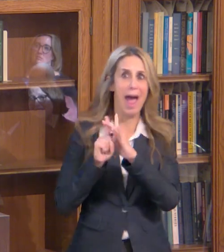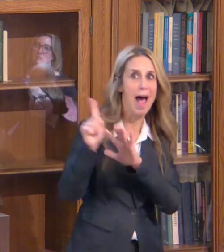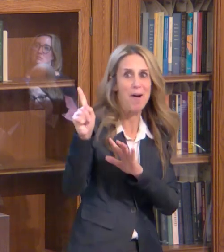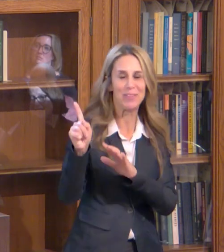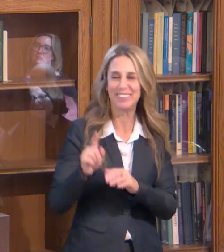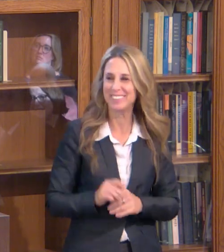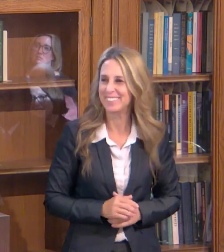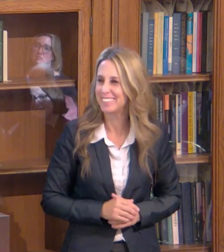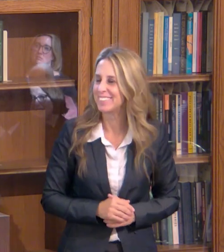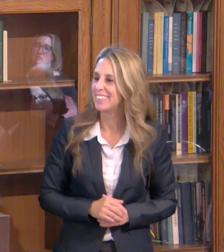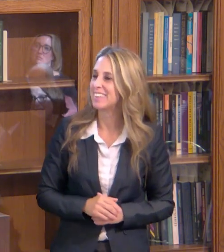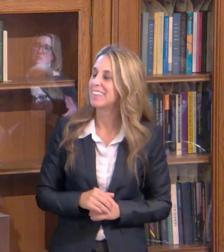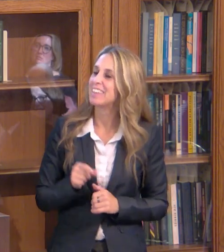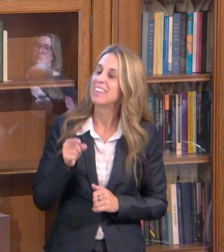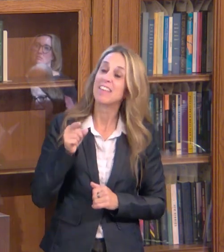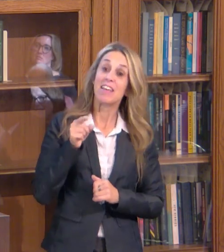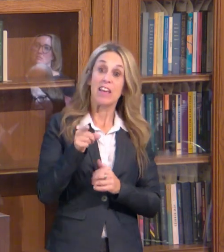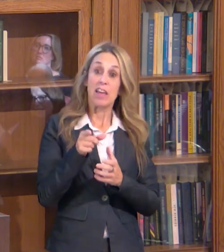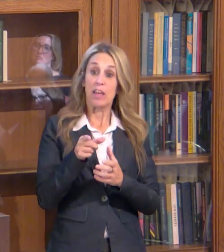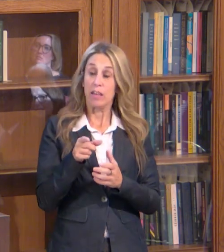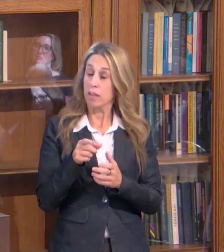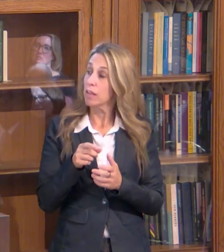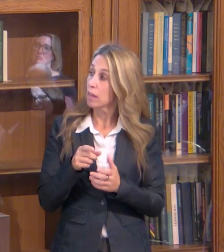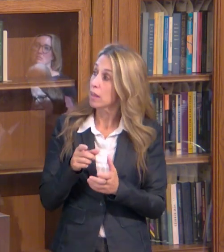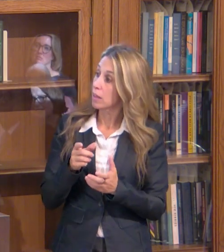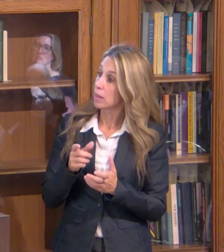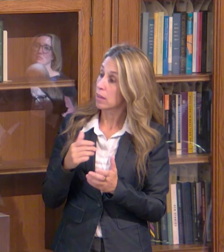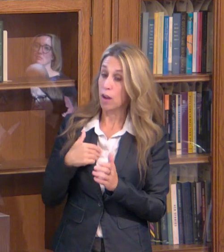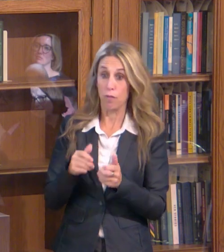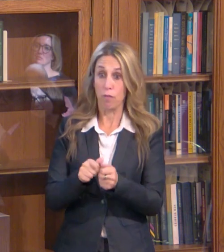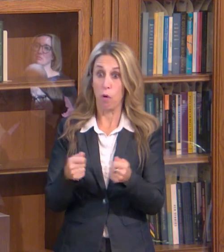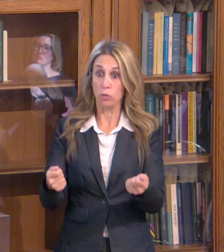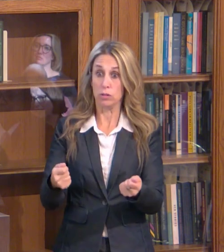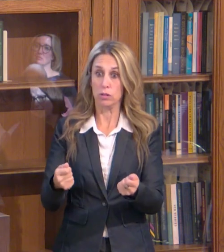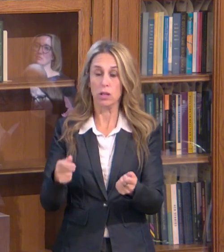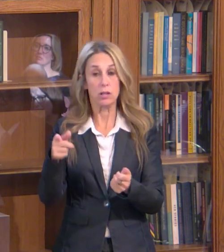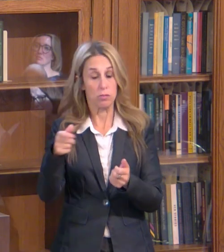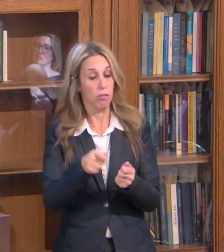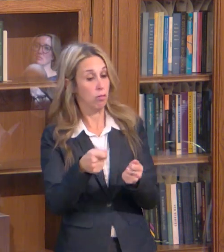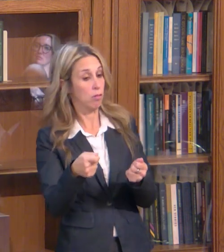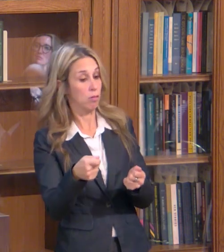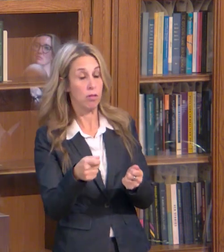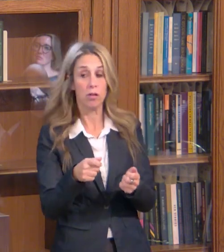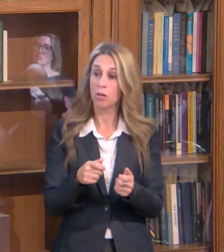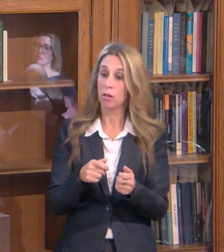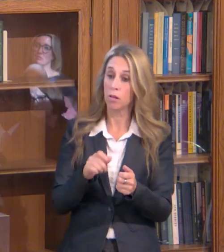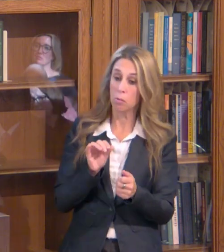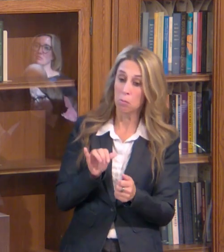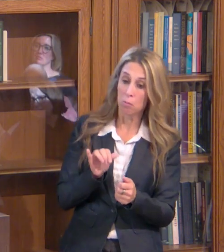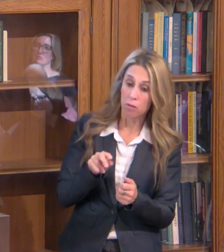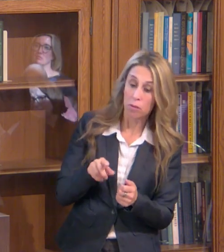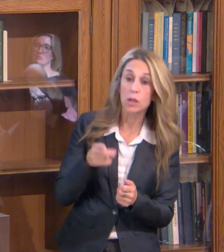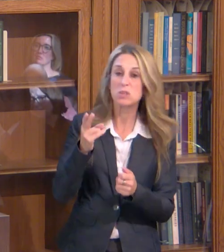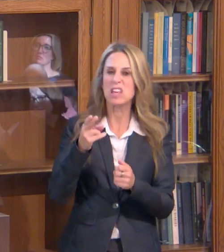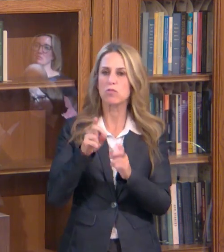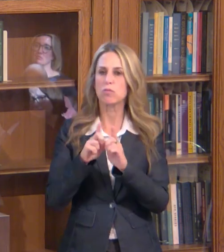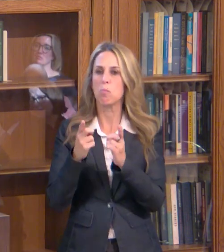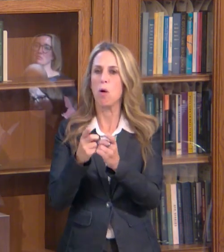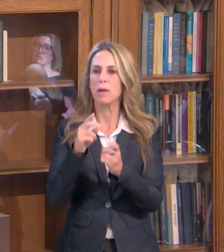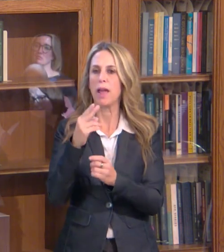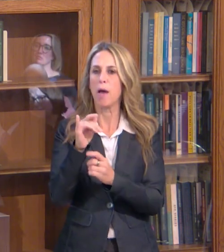dissertation and he stopped me let me show you something he had a folder it was on his way to give a talk in the history Department in Hilton